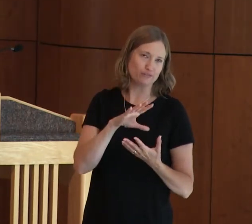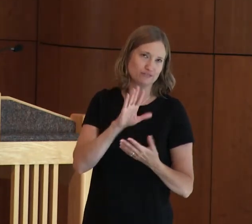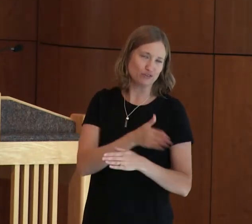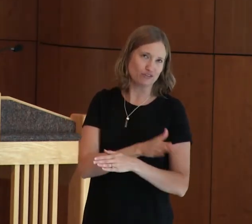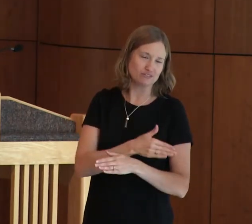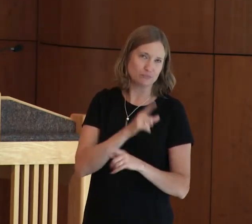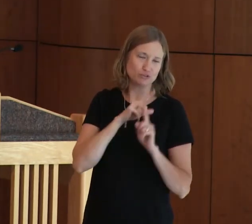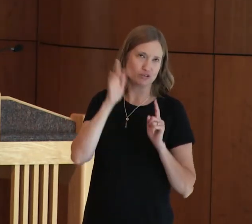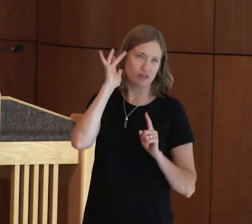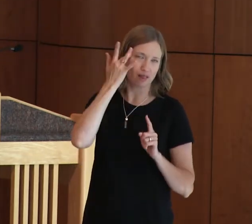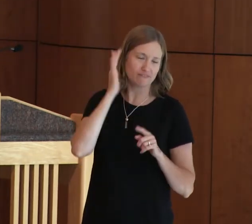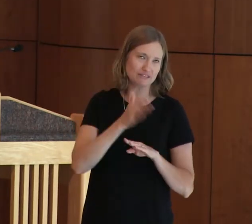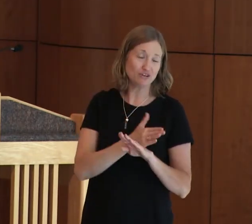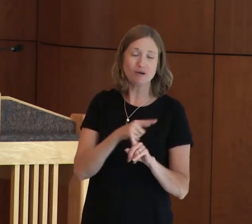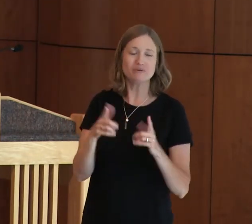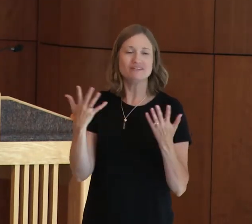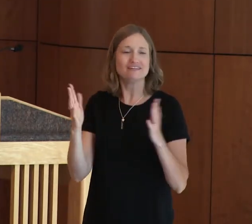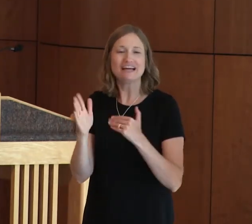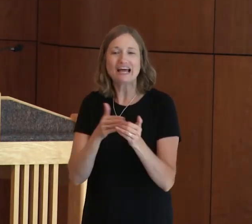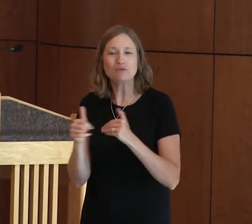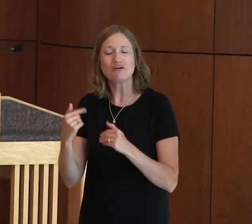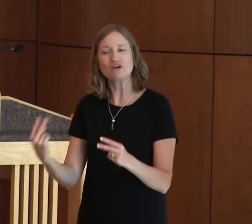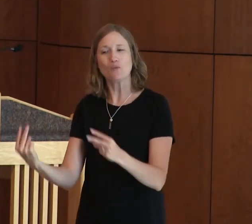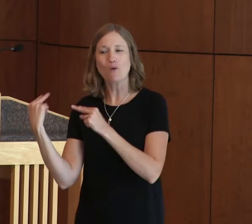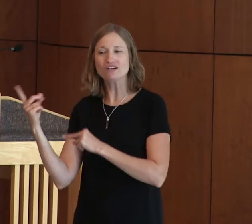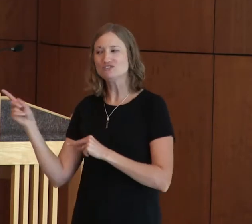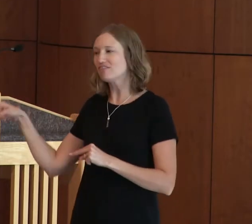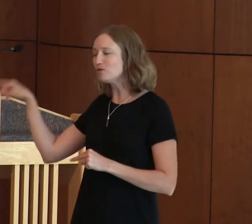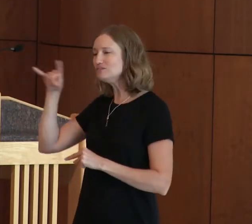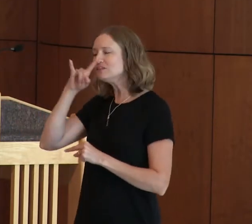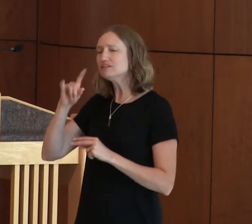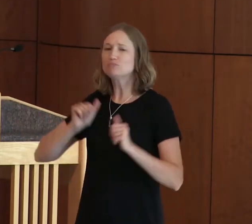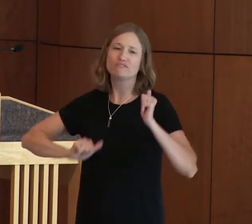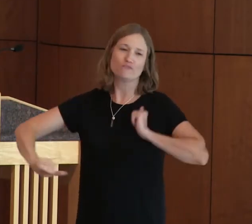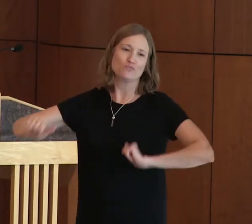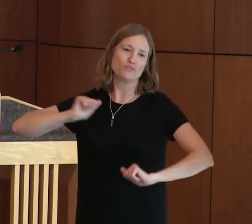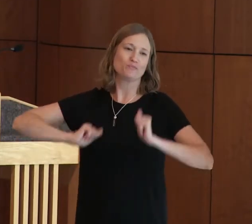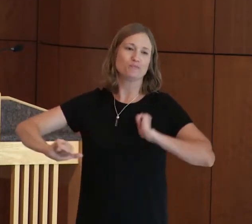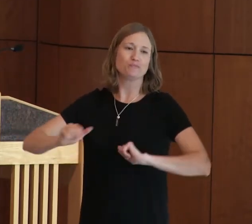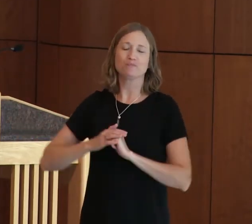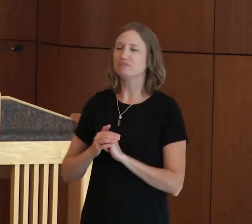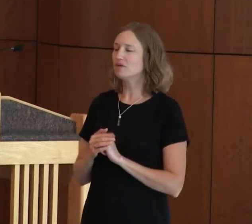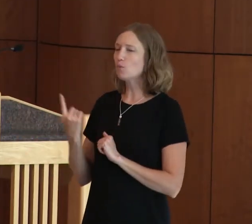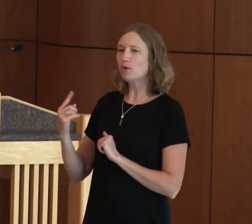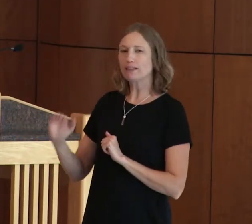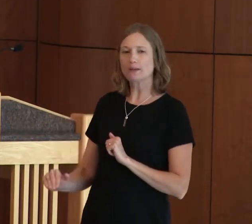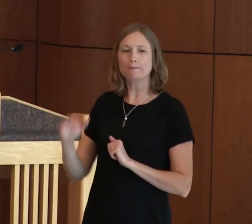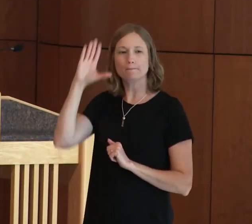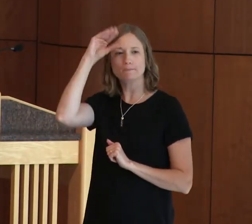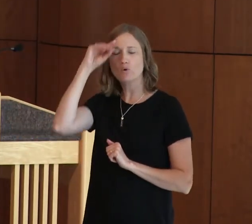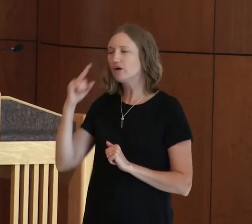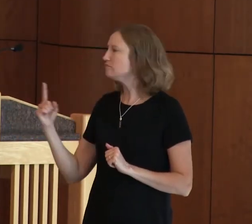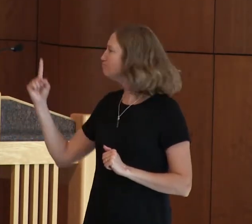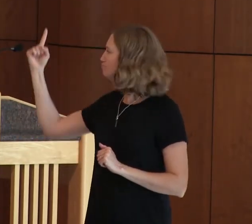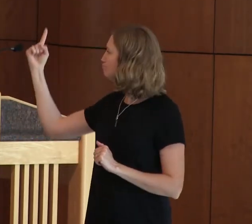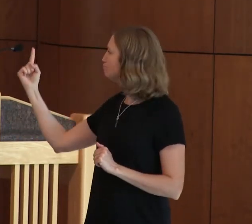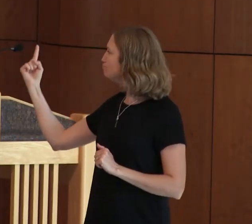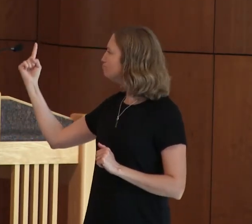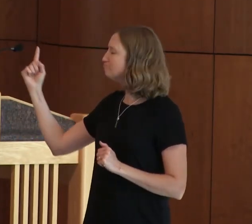point. But they're going to watch him perform. And up there was one little boy who stood out. And this one boy stood out